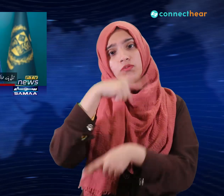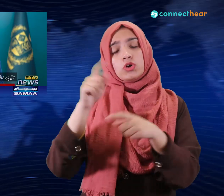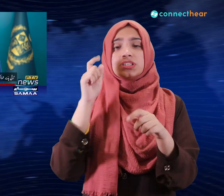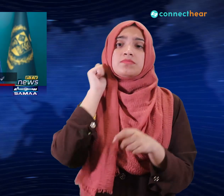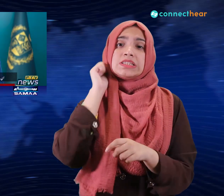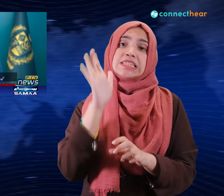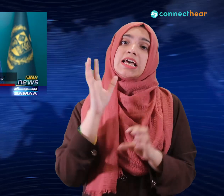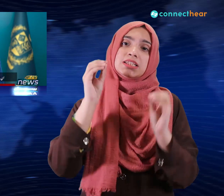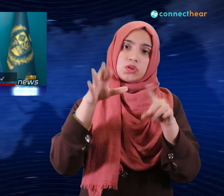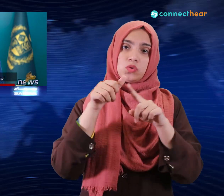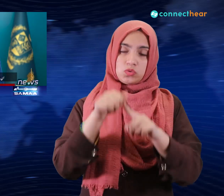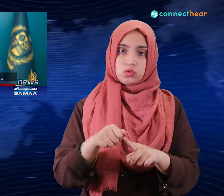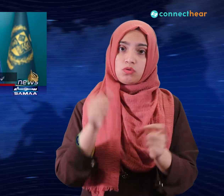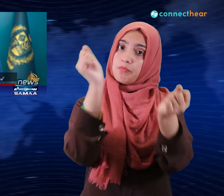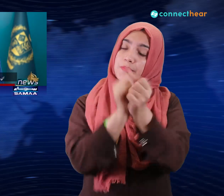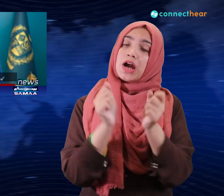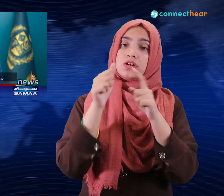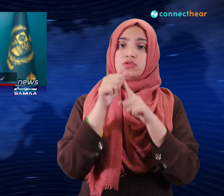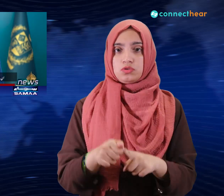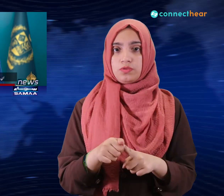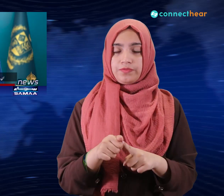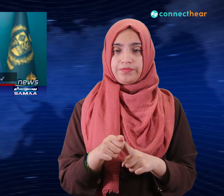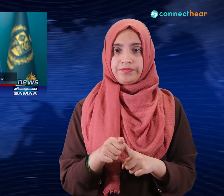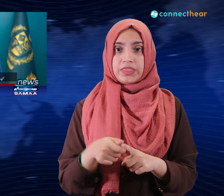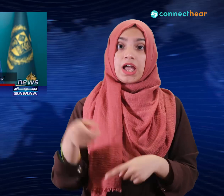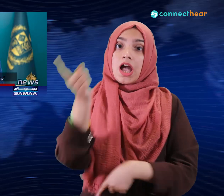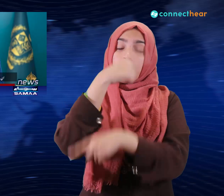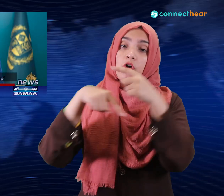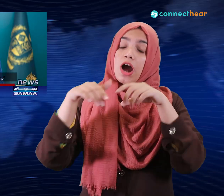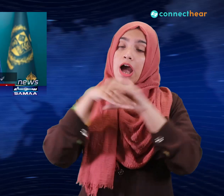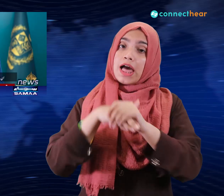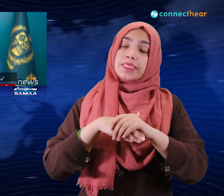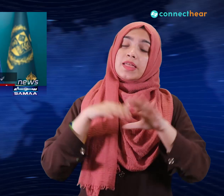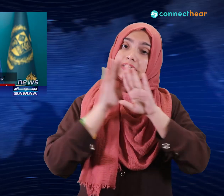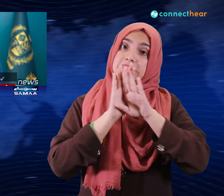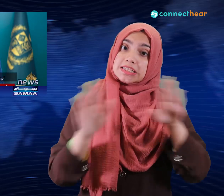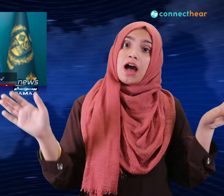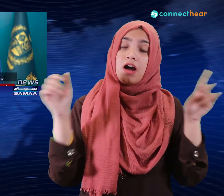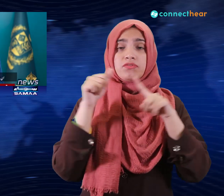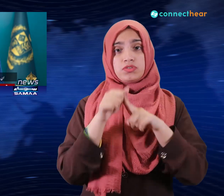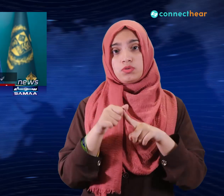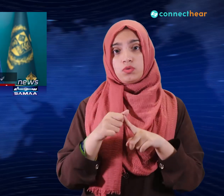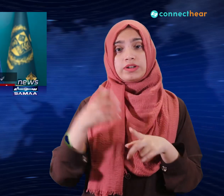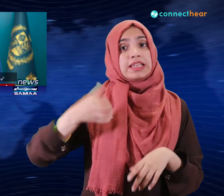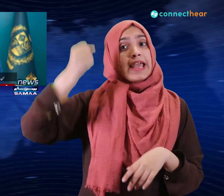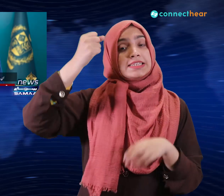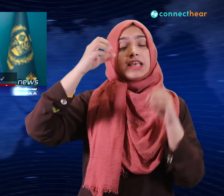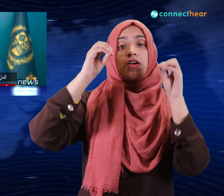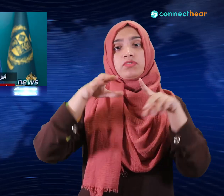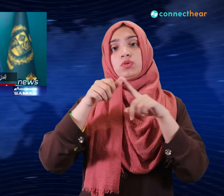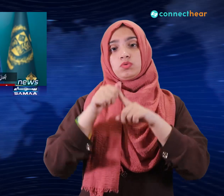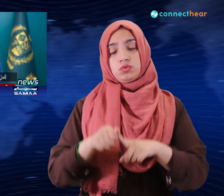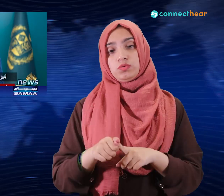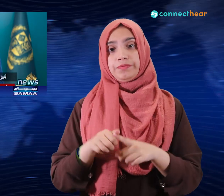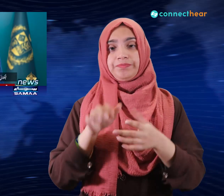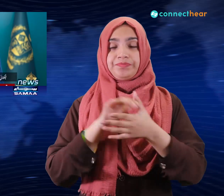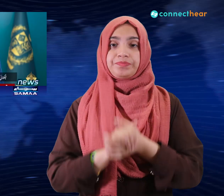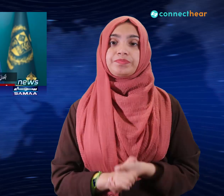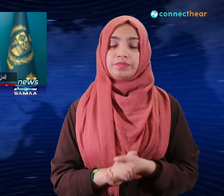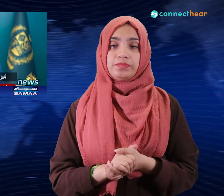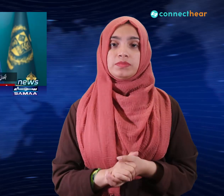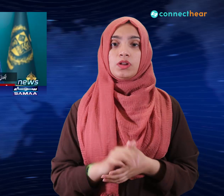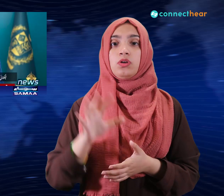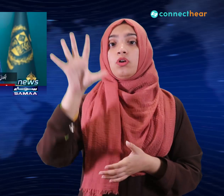halted. Their stolen assets should be returned unconditionally. The